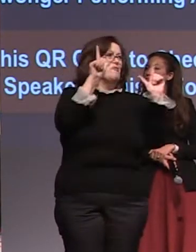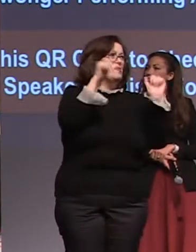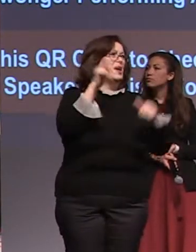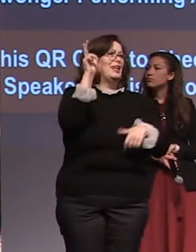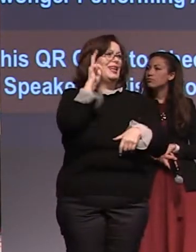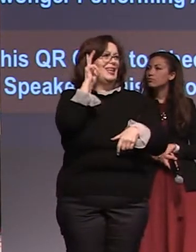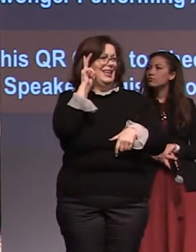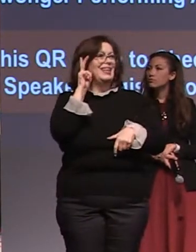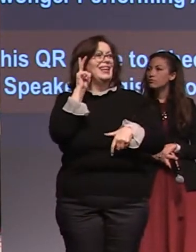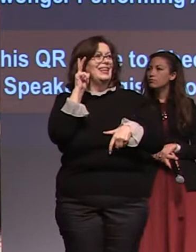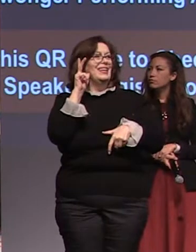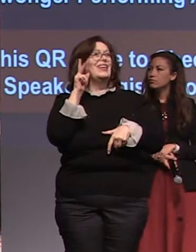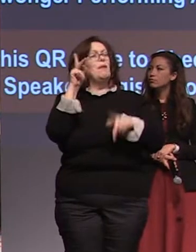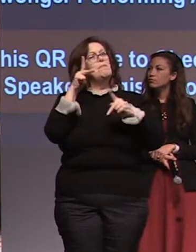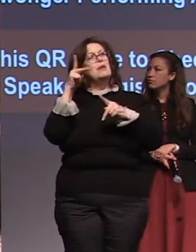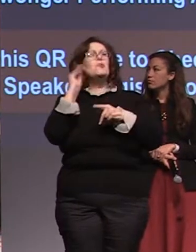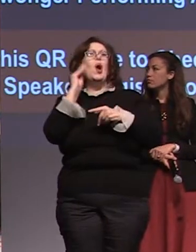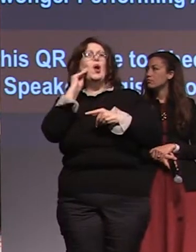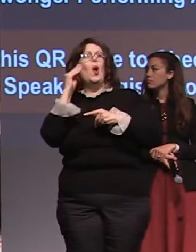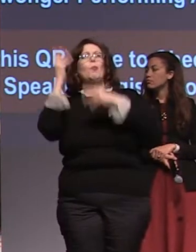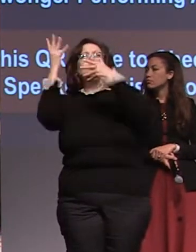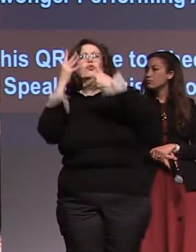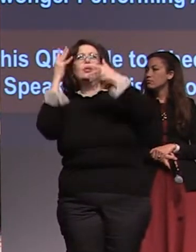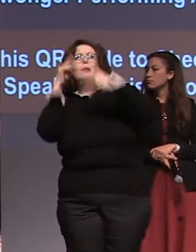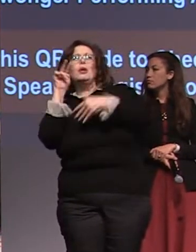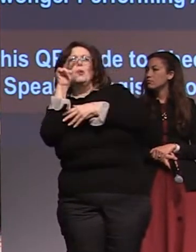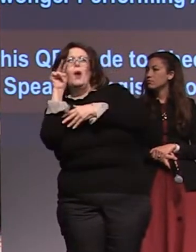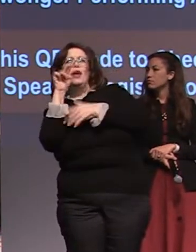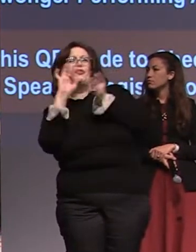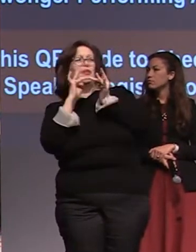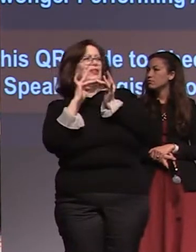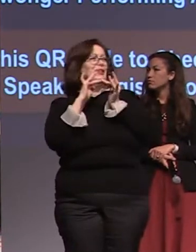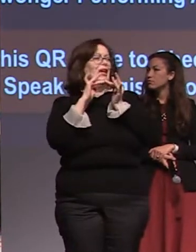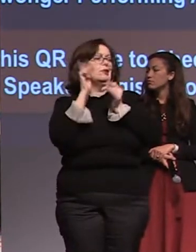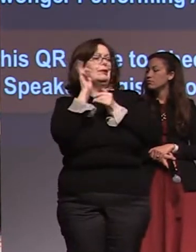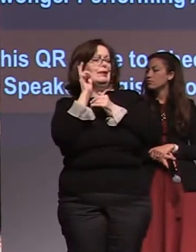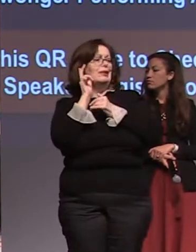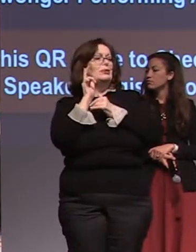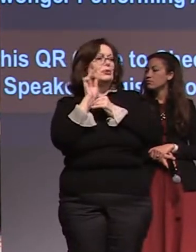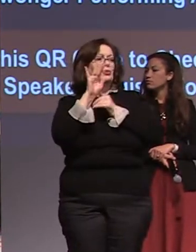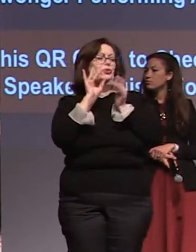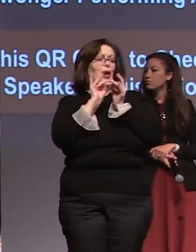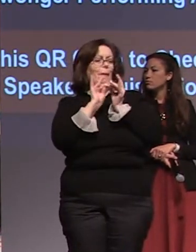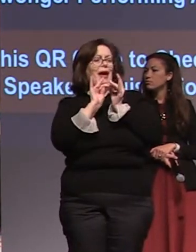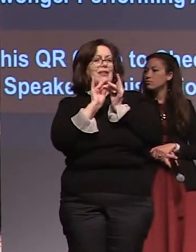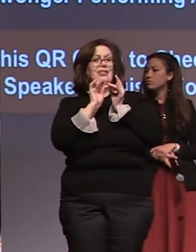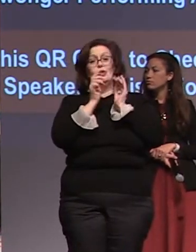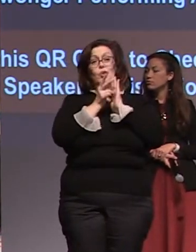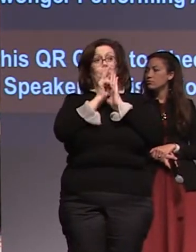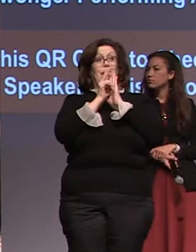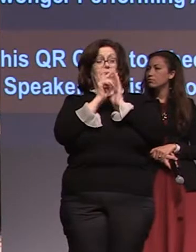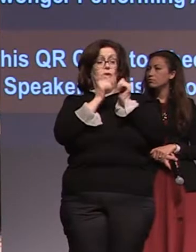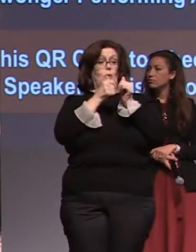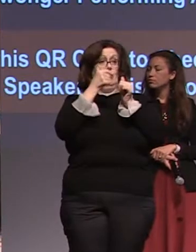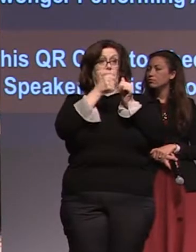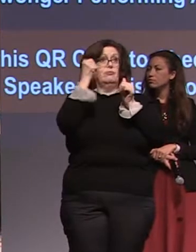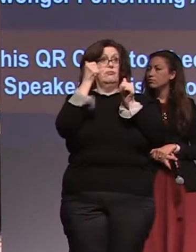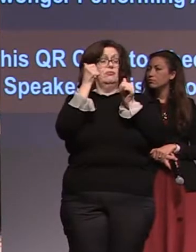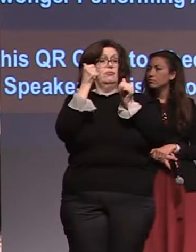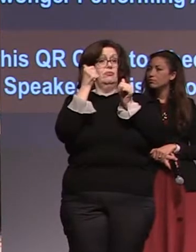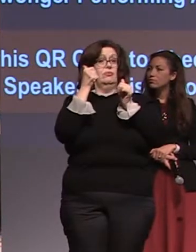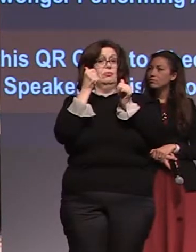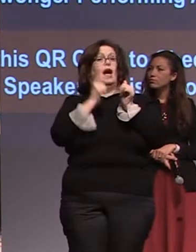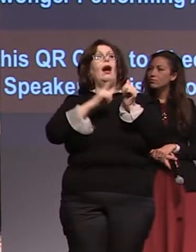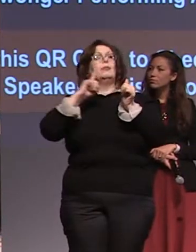and those who are streaming at home can hear what you have to say. You'll have a couple of minutes. When your minute begins, I will let you know and kind of step